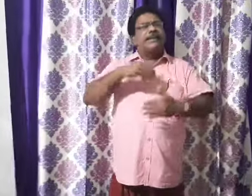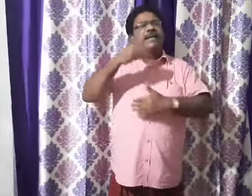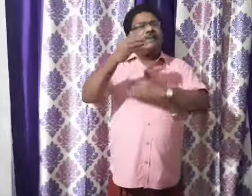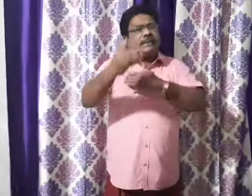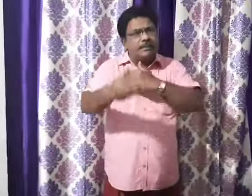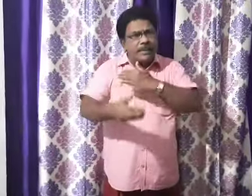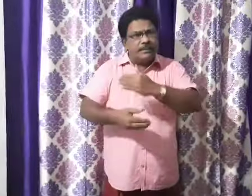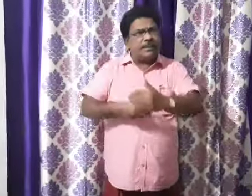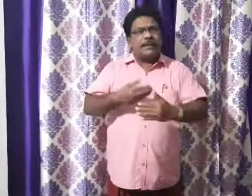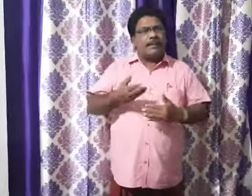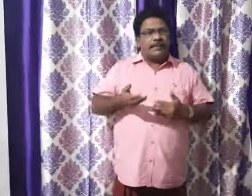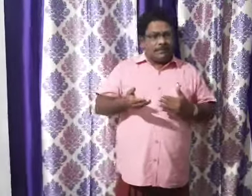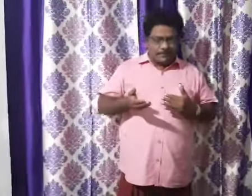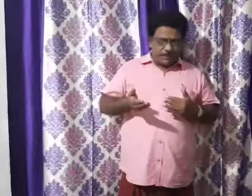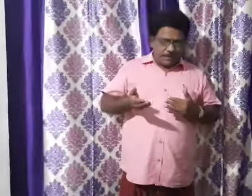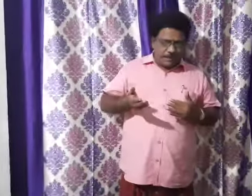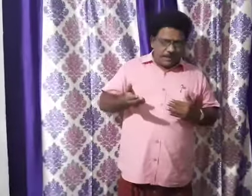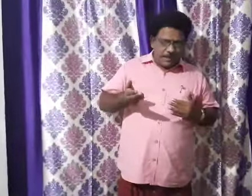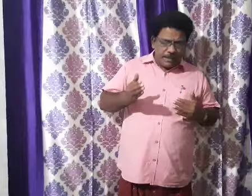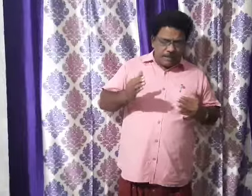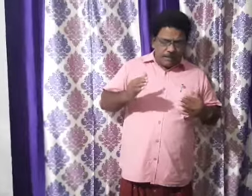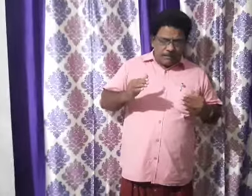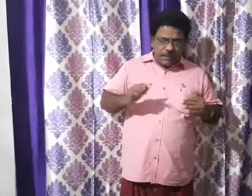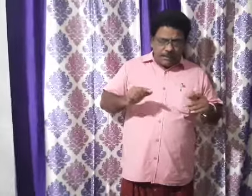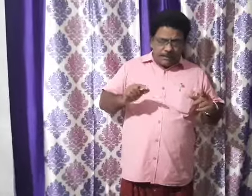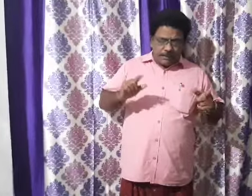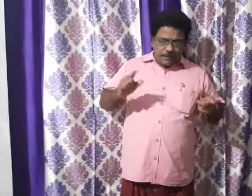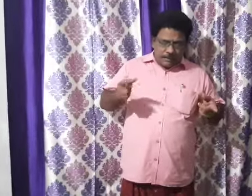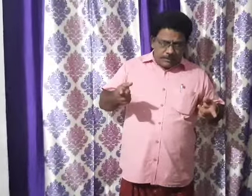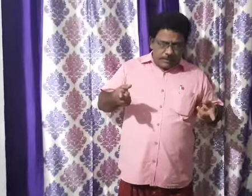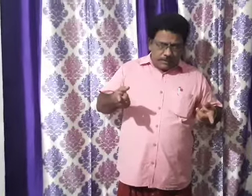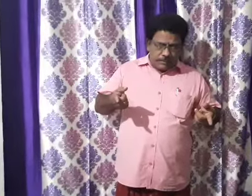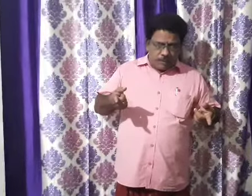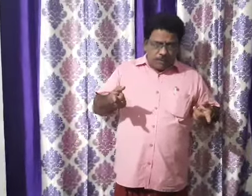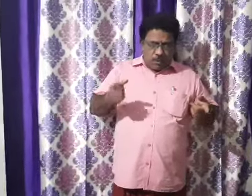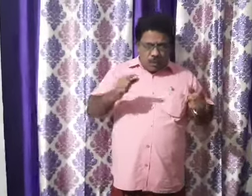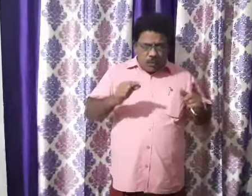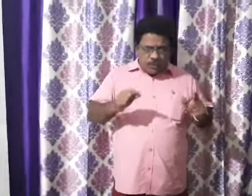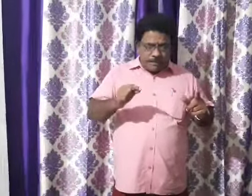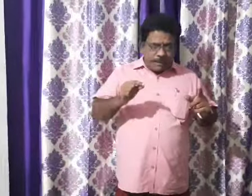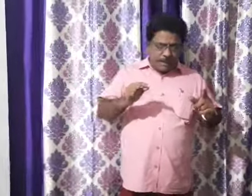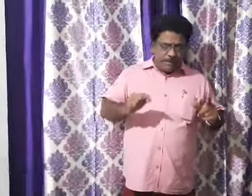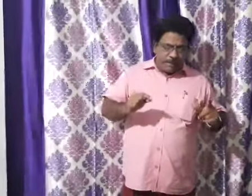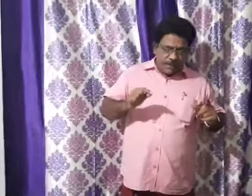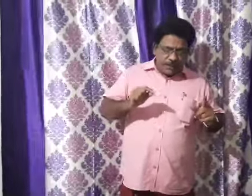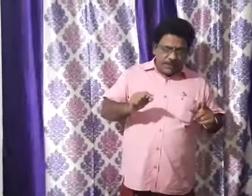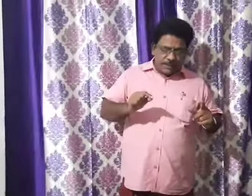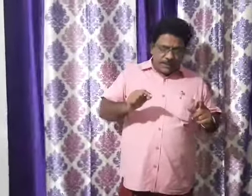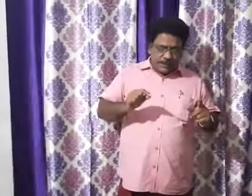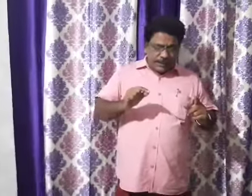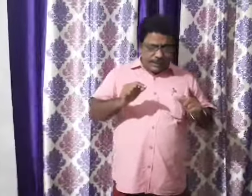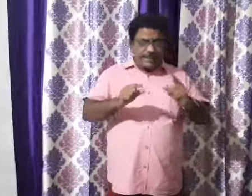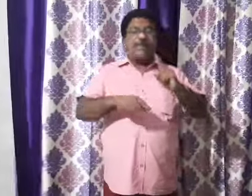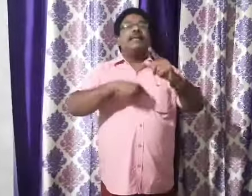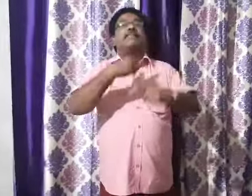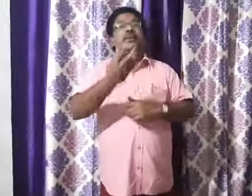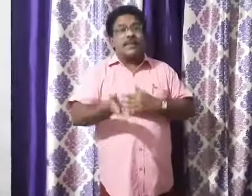are visibly working. Okay, but all of them are made to work less than their